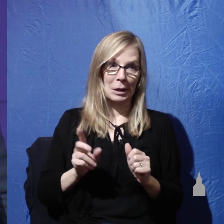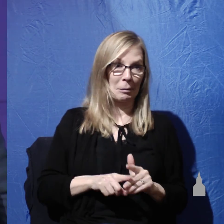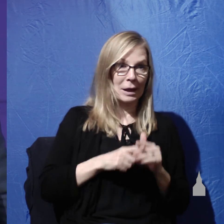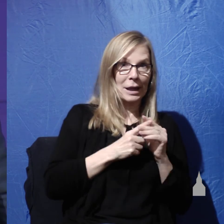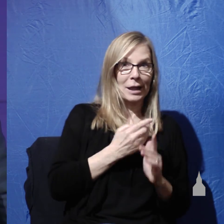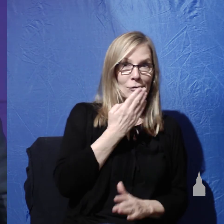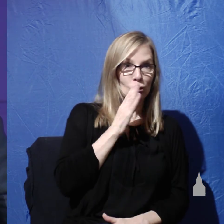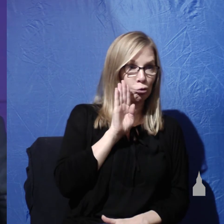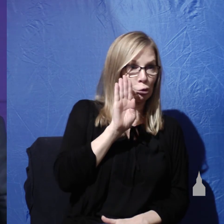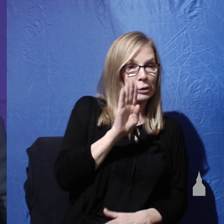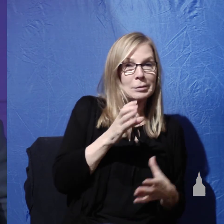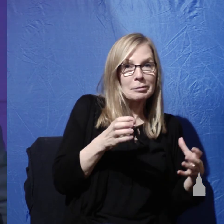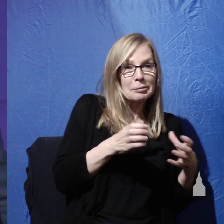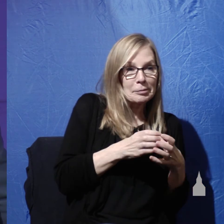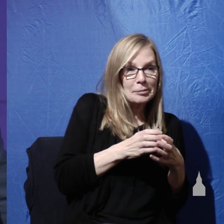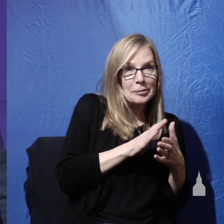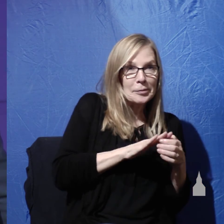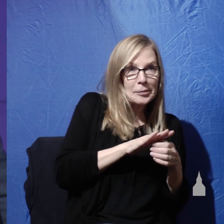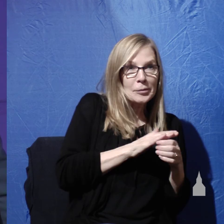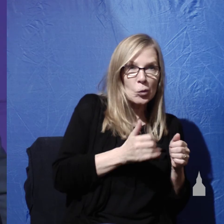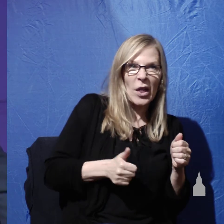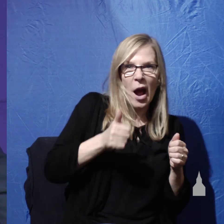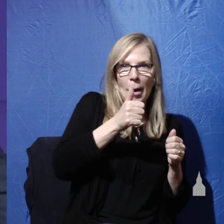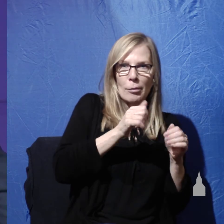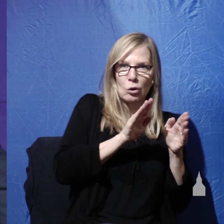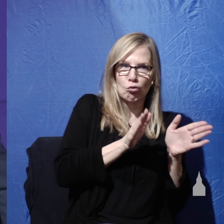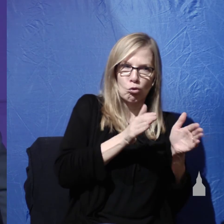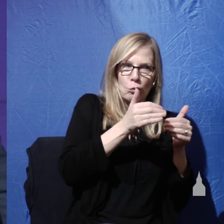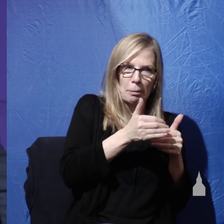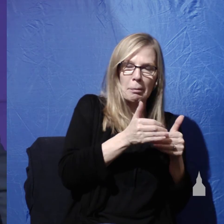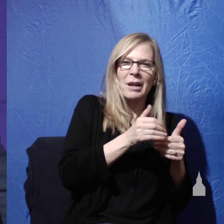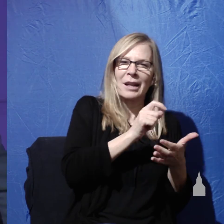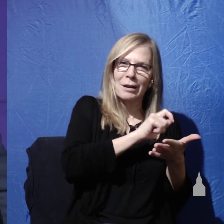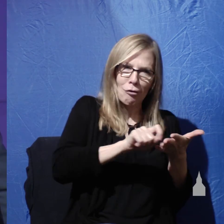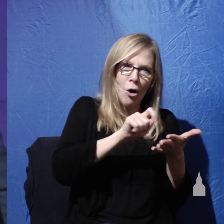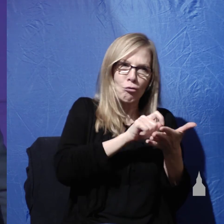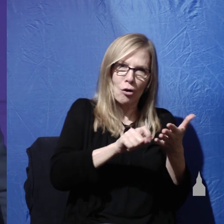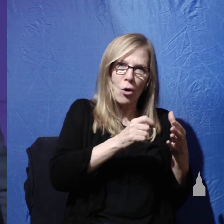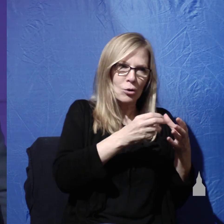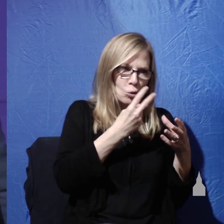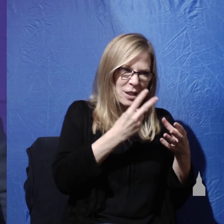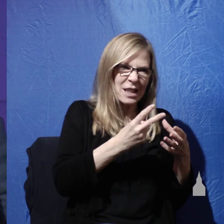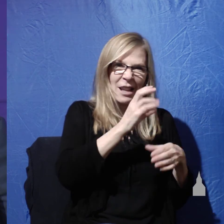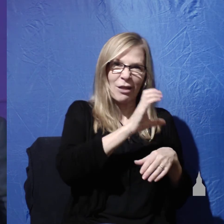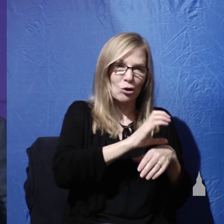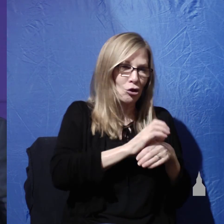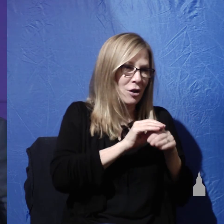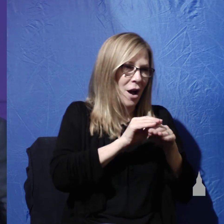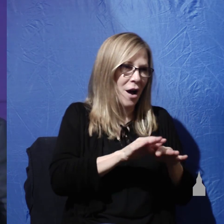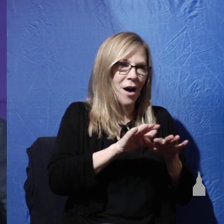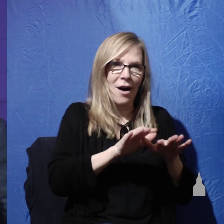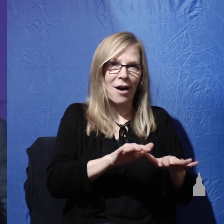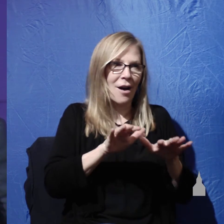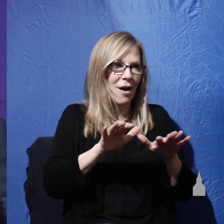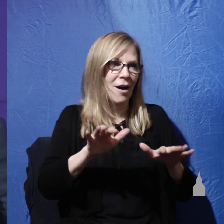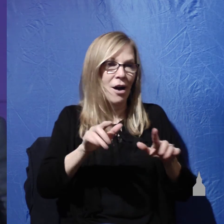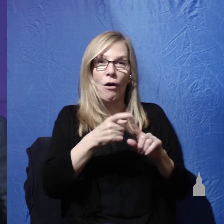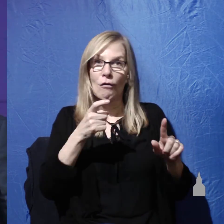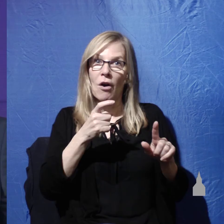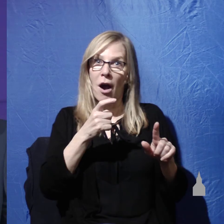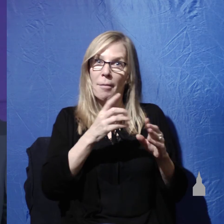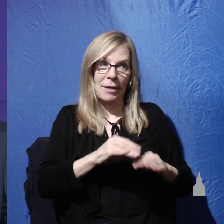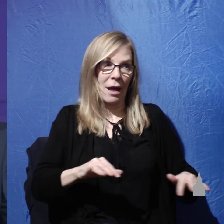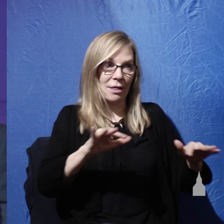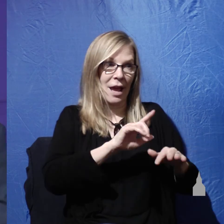little band of disciples in an upper room, he has sketched with sure and steady strokes the advance of the church across the land of its birth to the